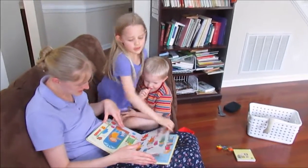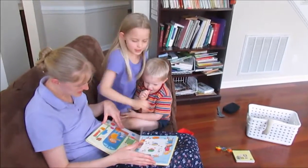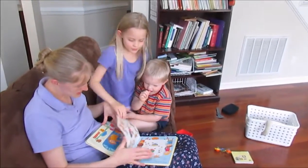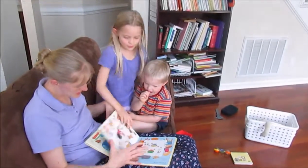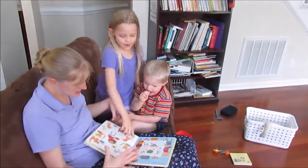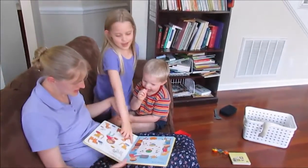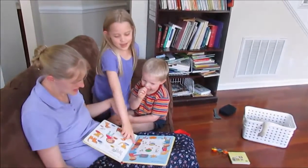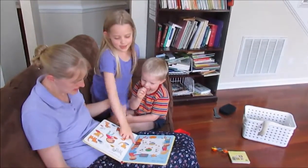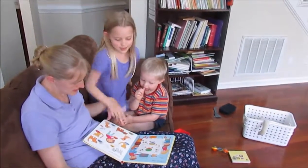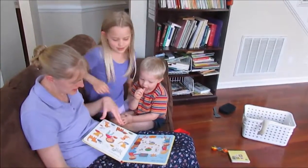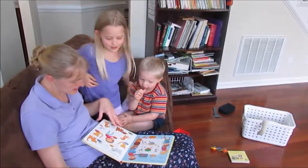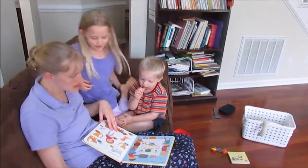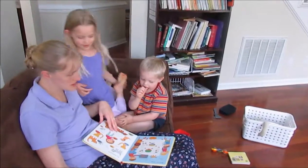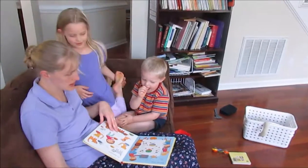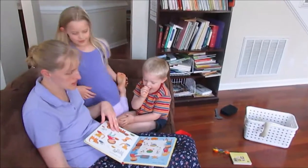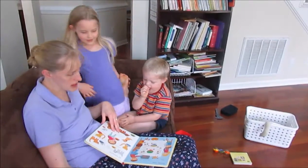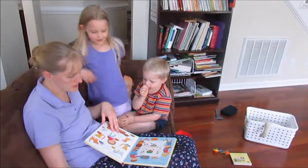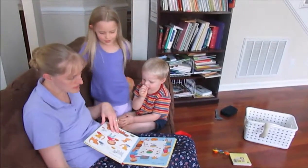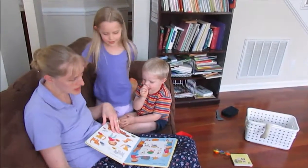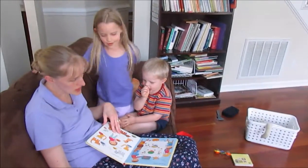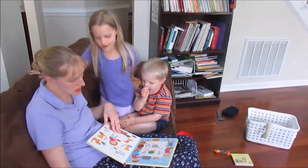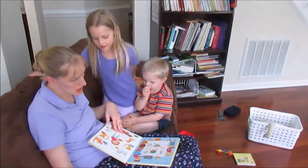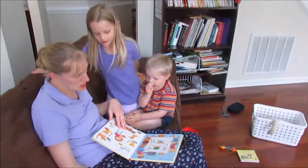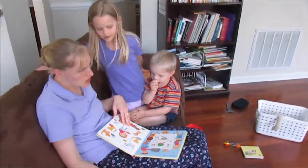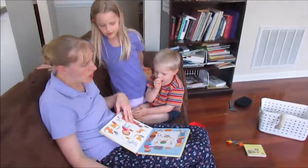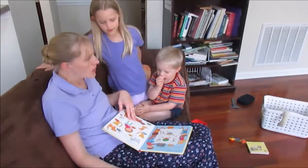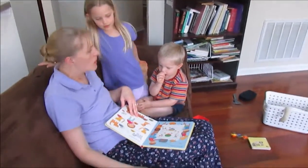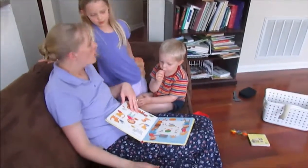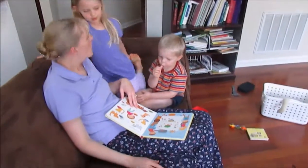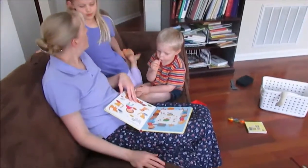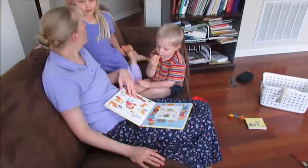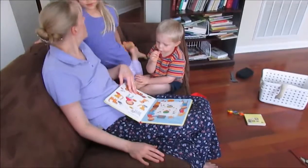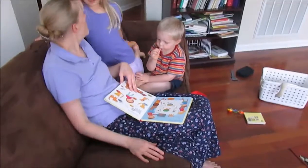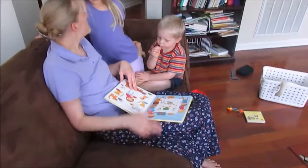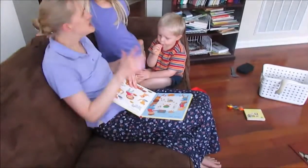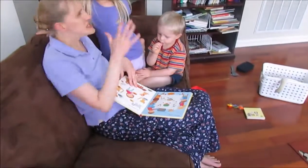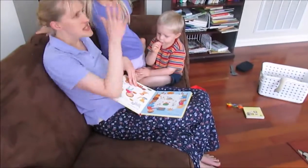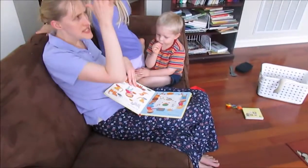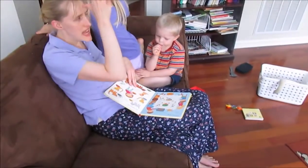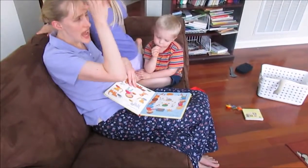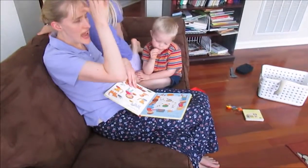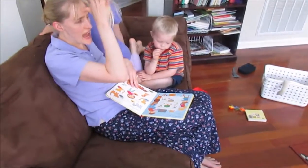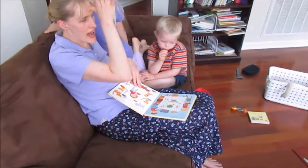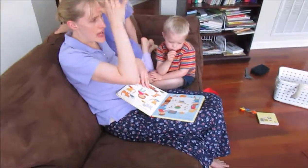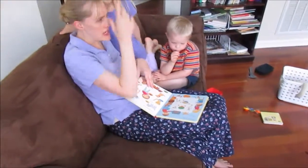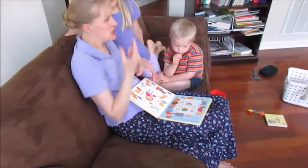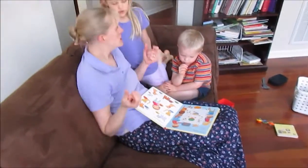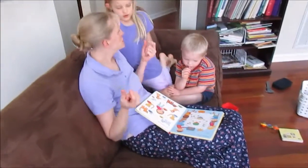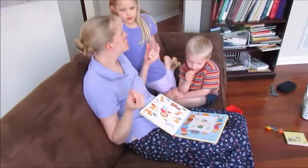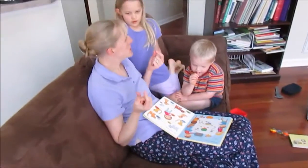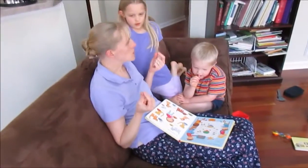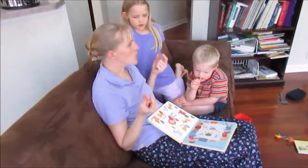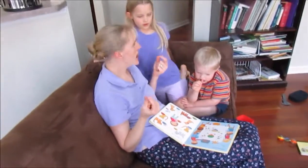This one. This one. Okay. The dad. doing what?